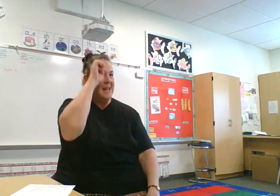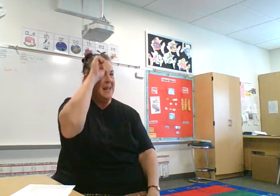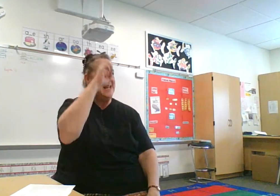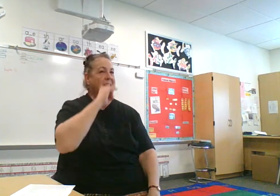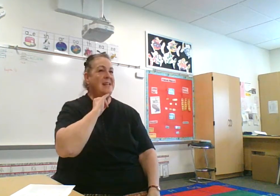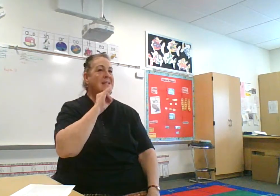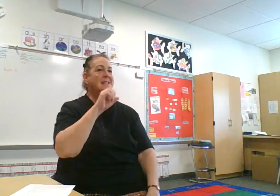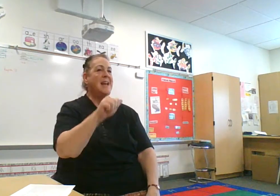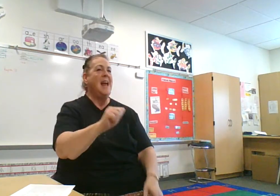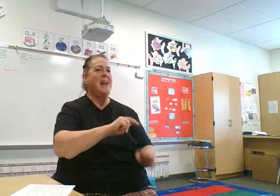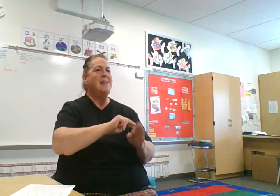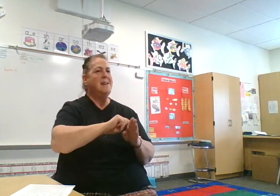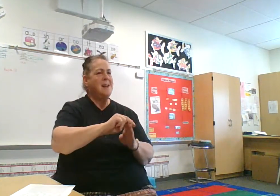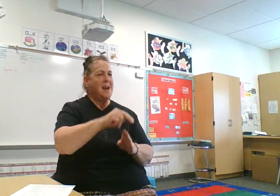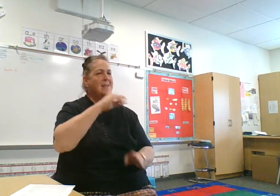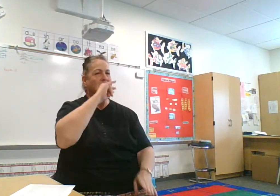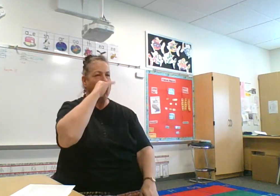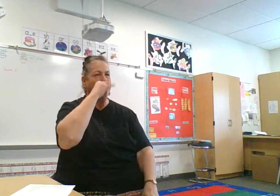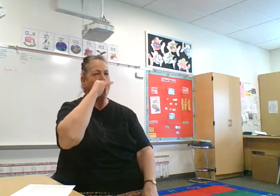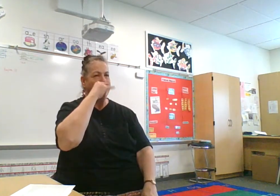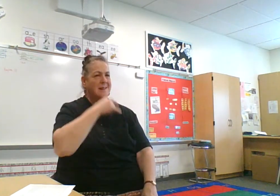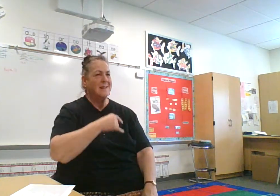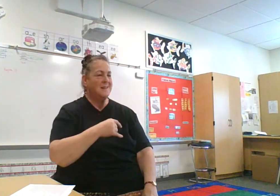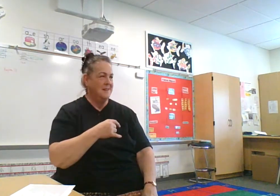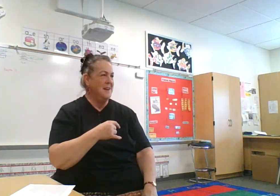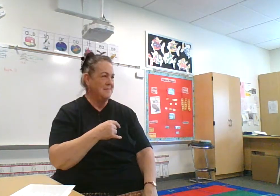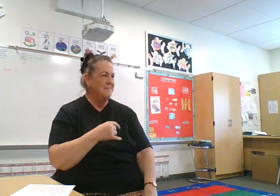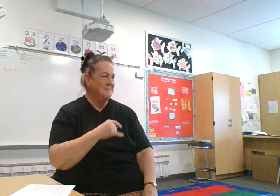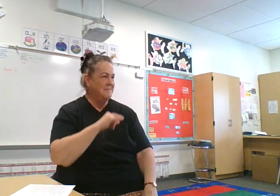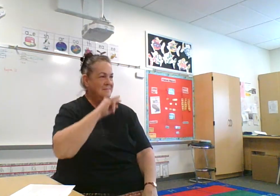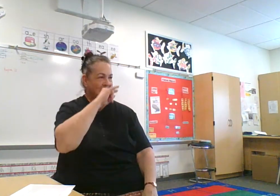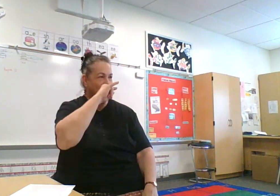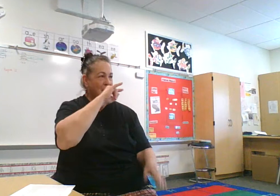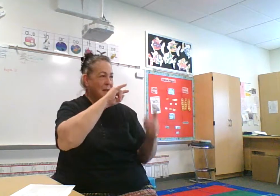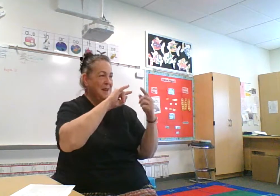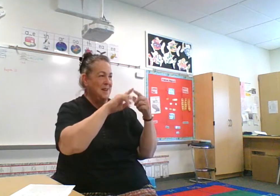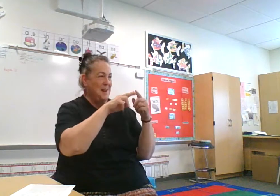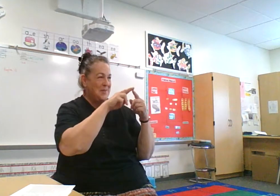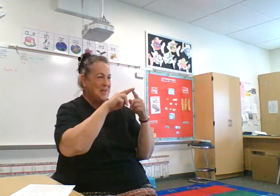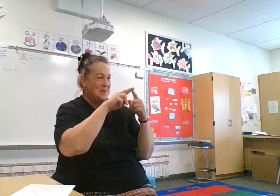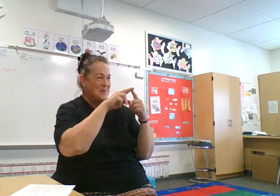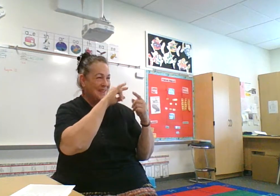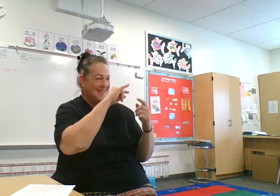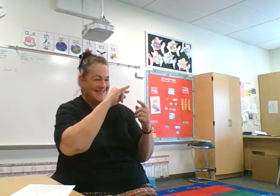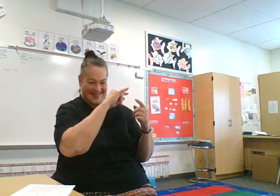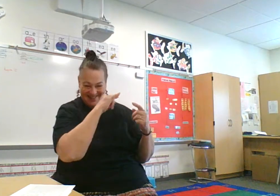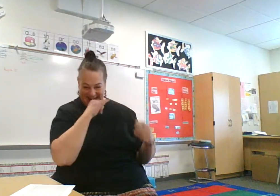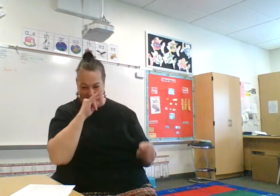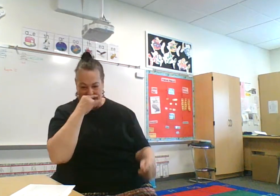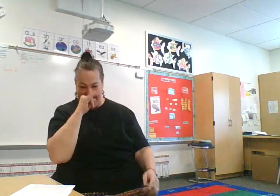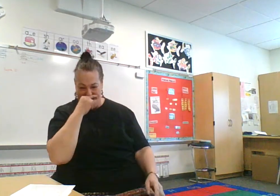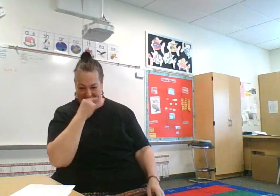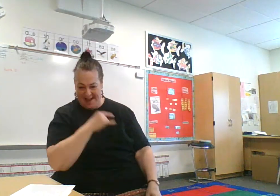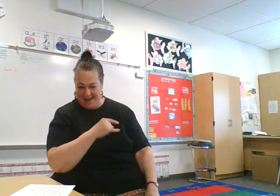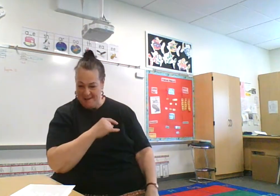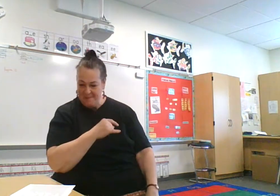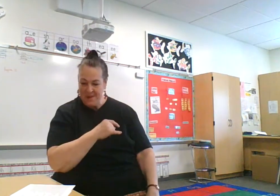He is a nice kid. Yeah. Kid. Yeah, not these two. These two. Kid.